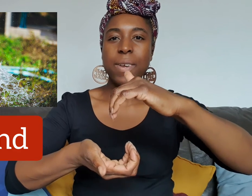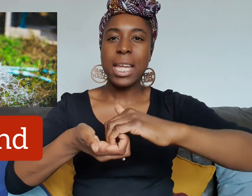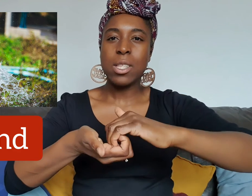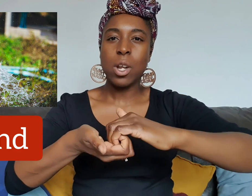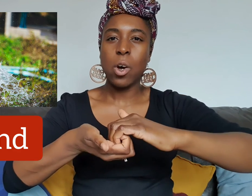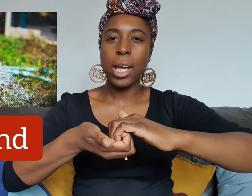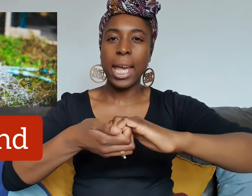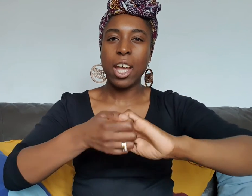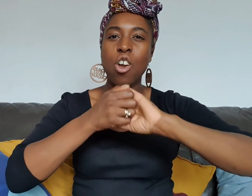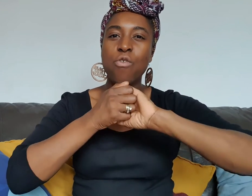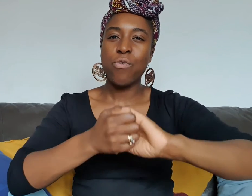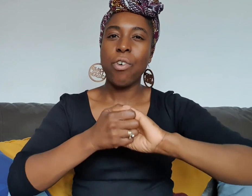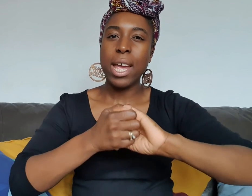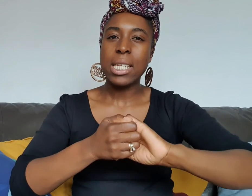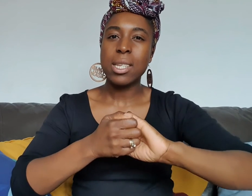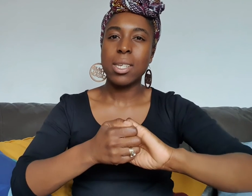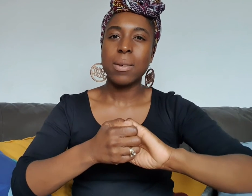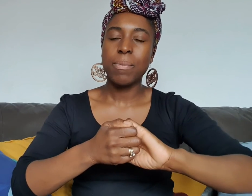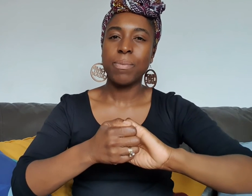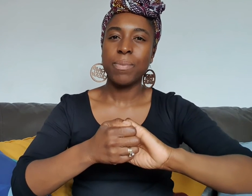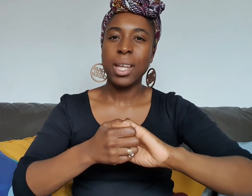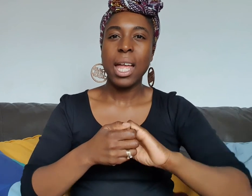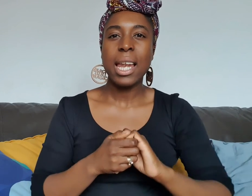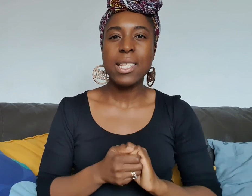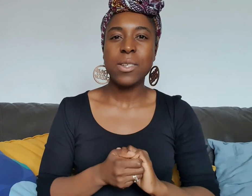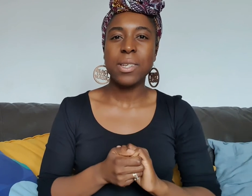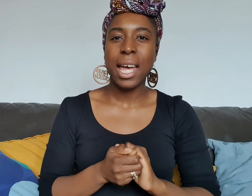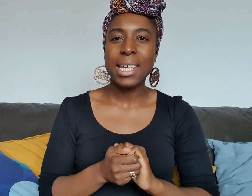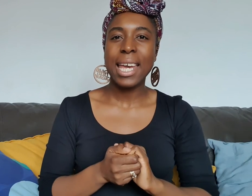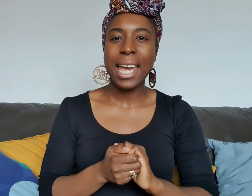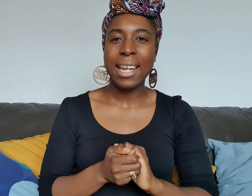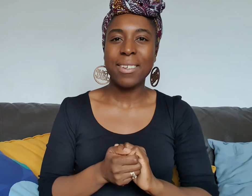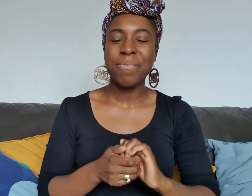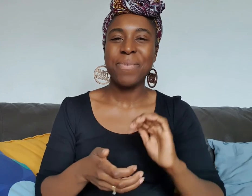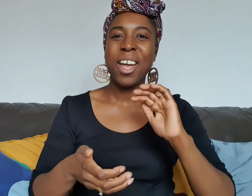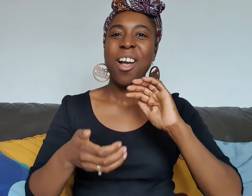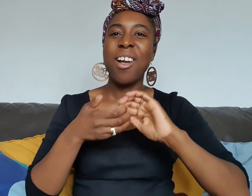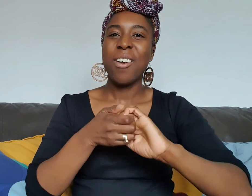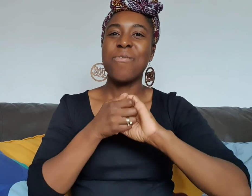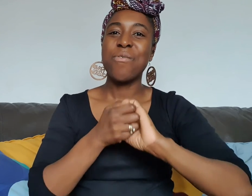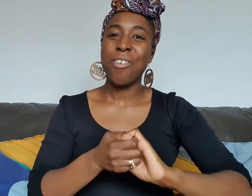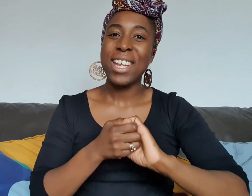interlocking. Friend. Let's do that again. Friend.